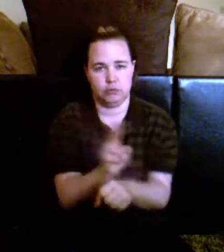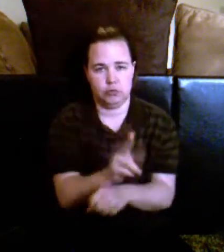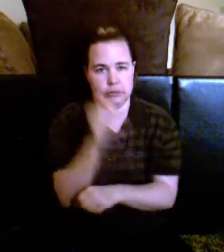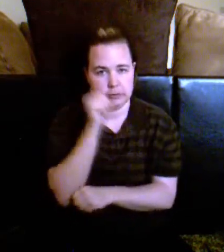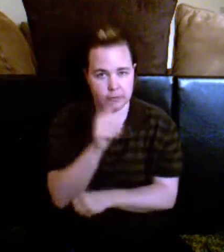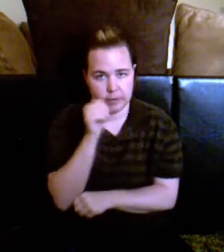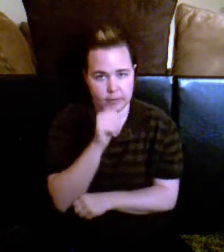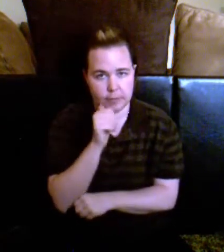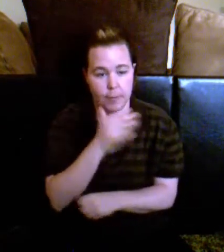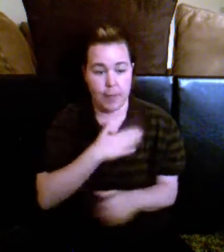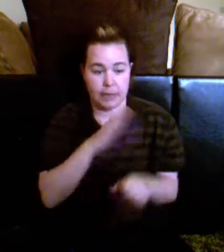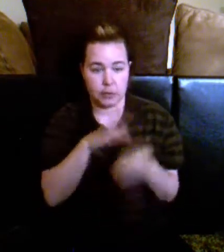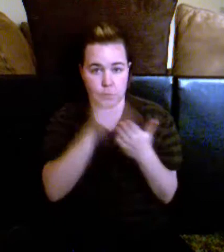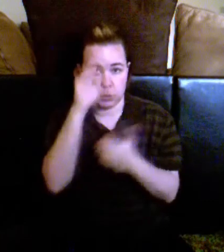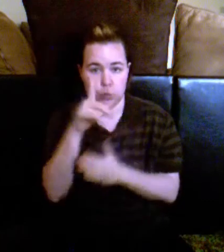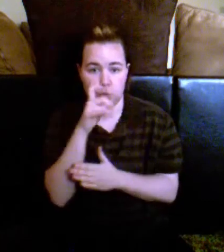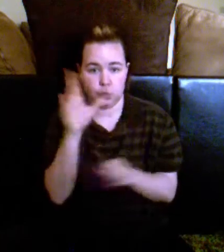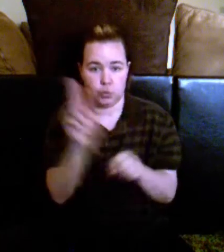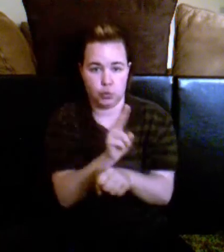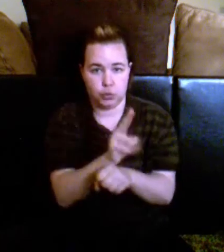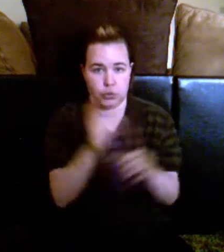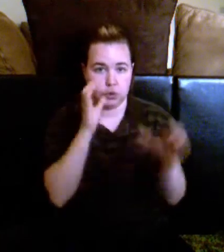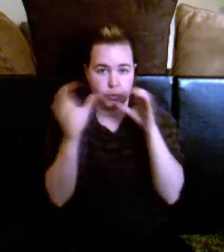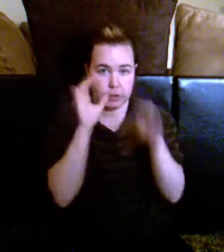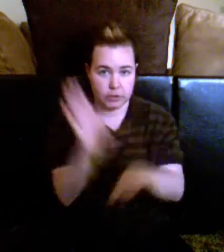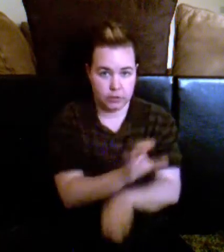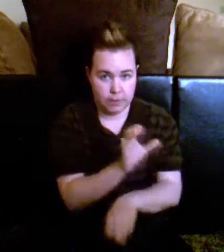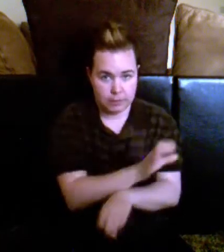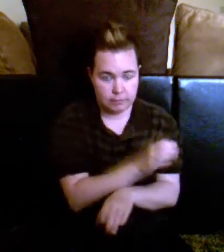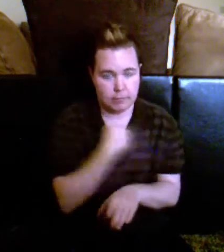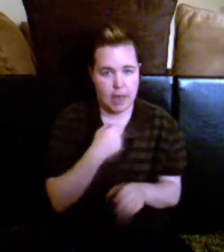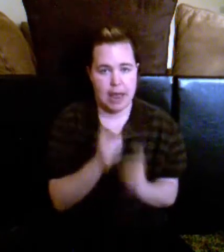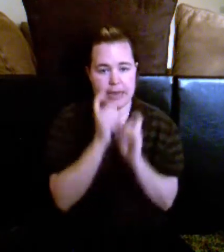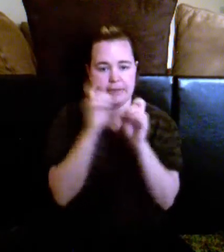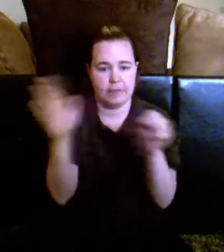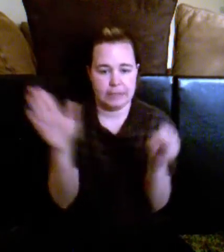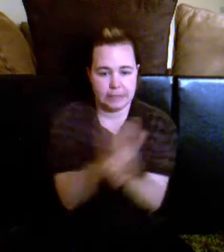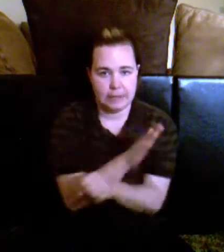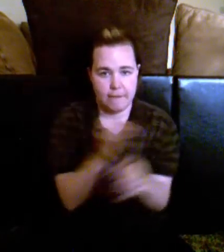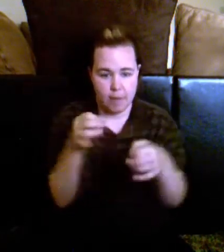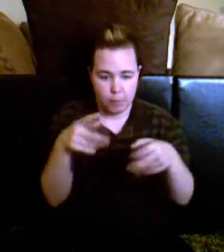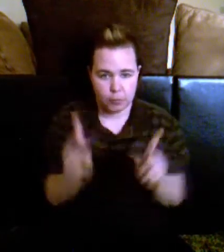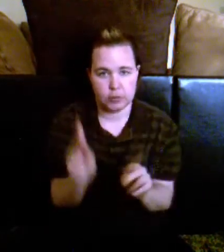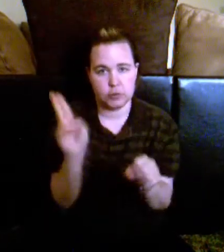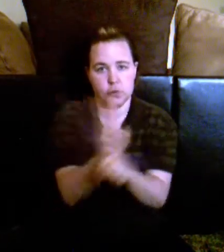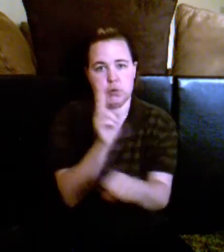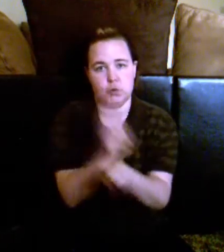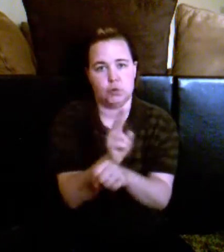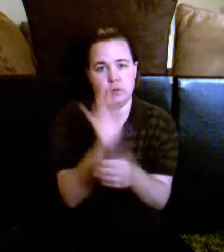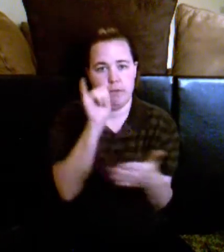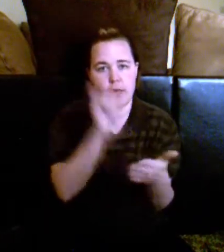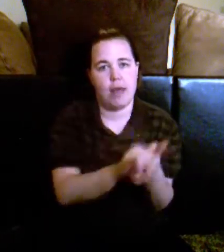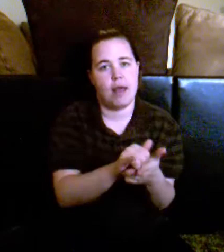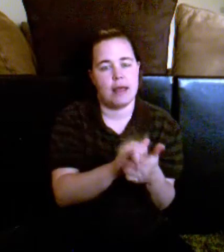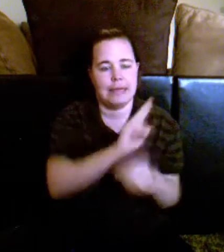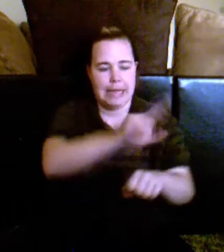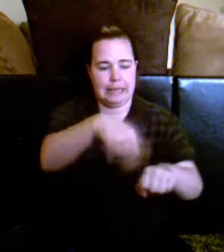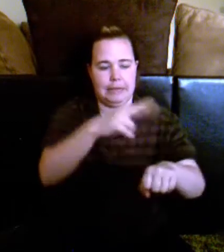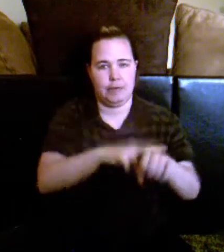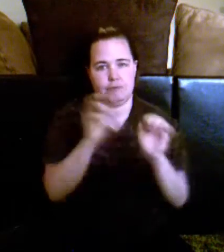student who uses a communication device, I need to make sure I give him enough opportunity to use the device as natural as possible.